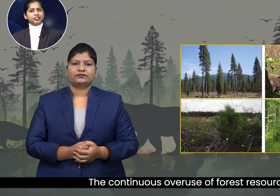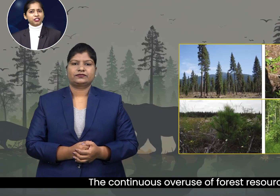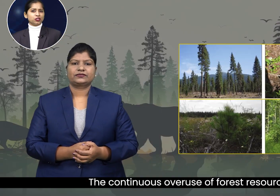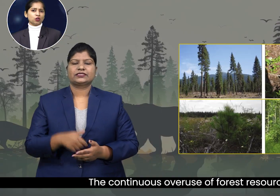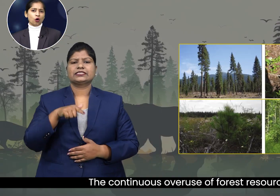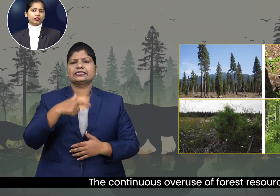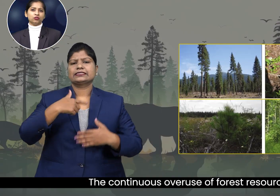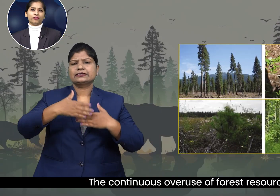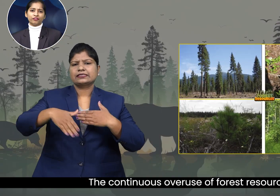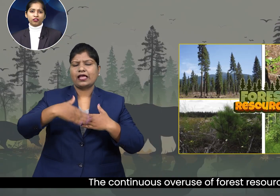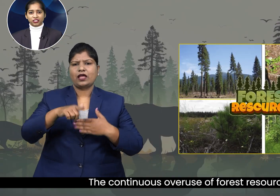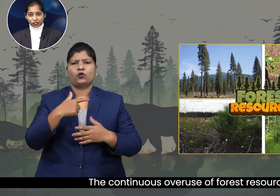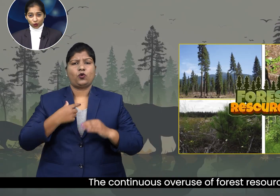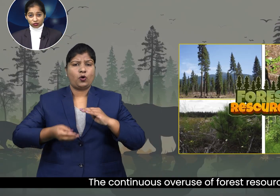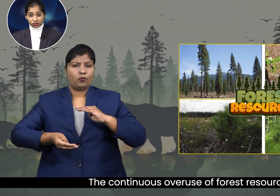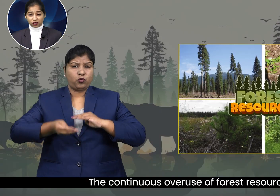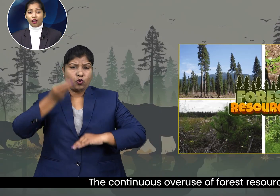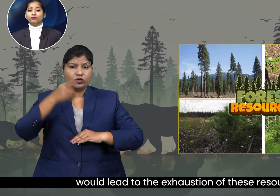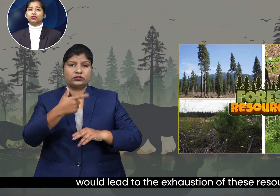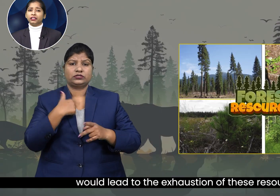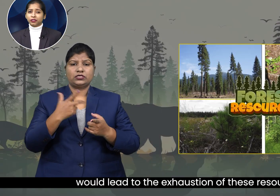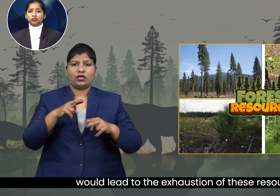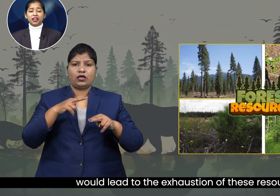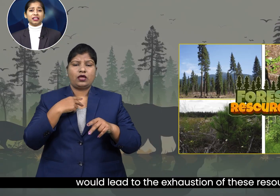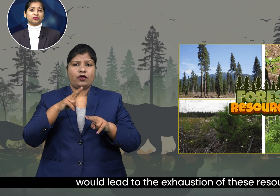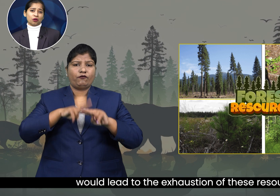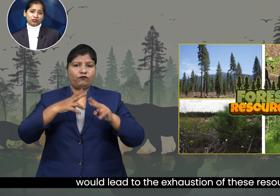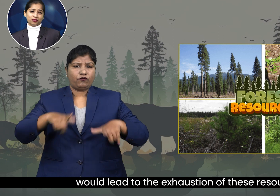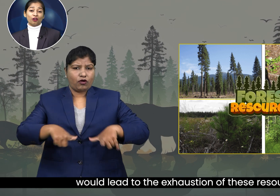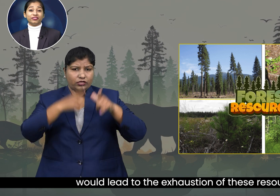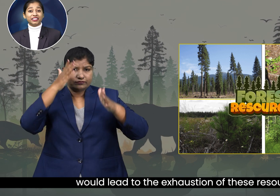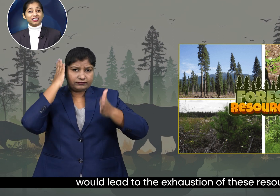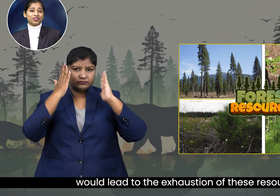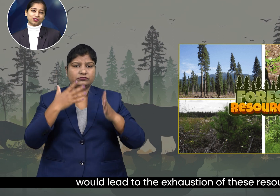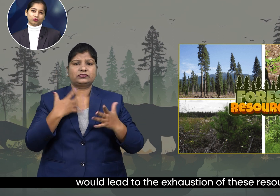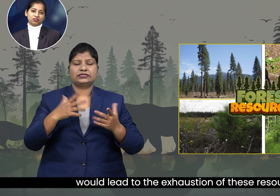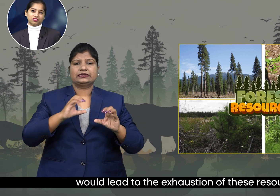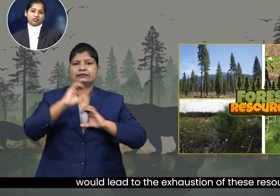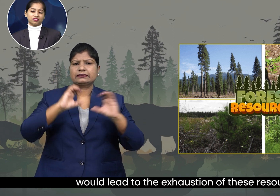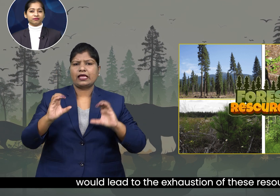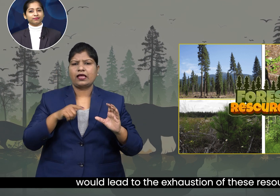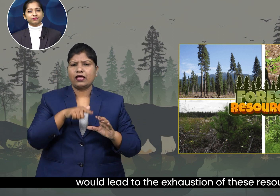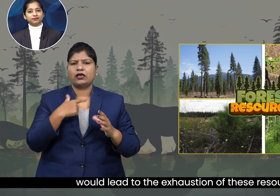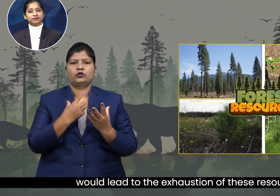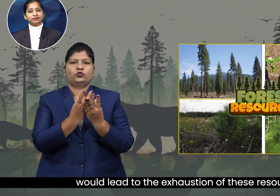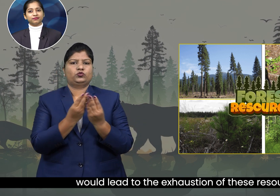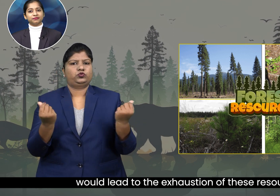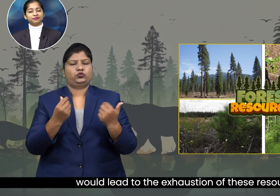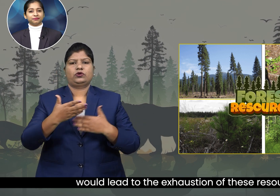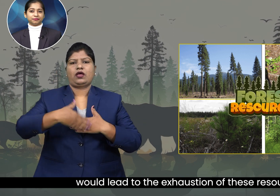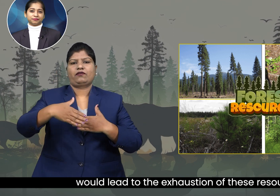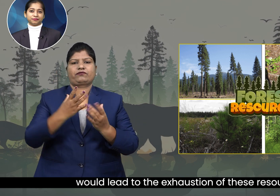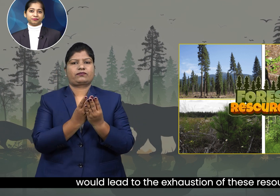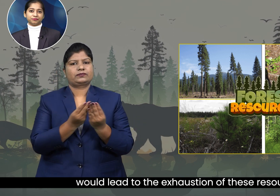The continuous overuse of forest resources would lead to the exhaustion of these resources.